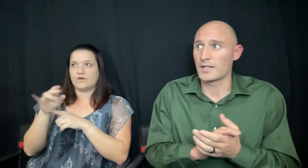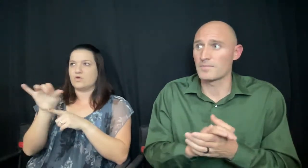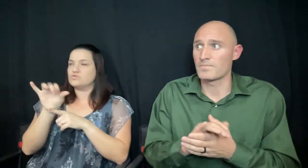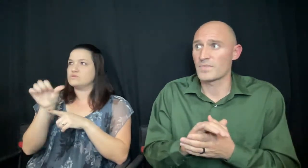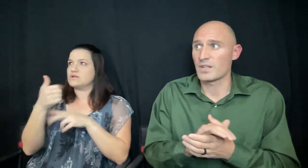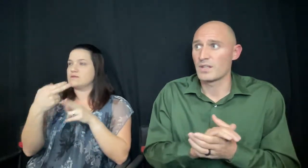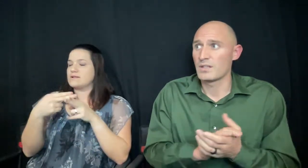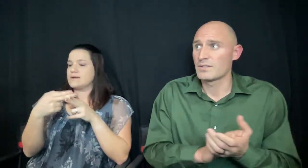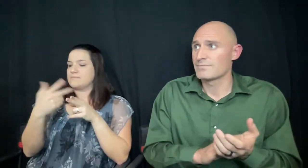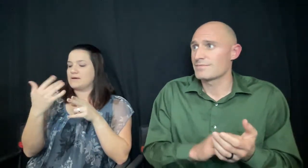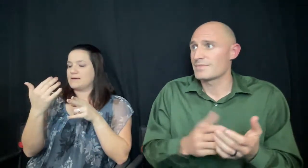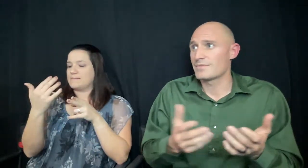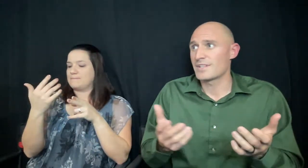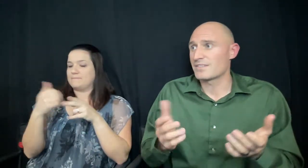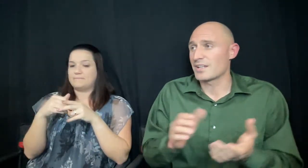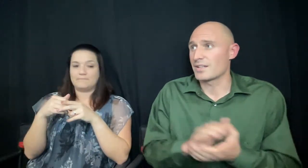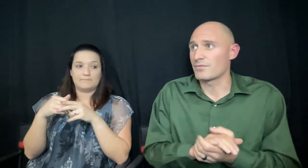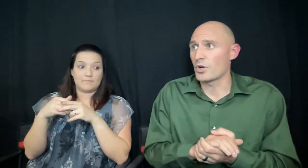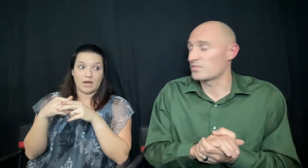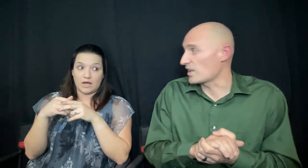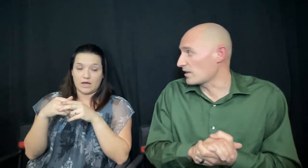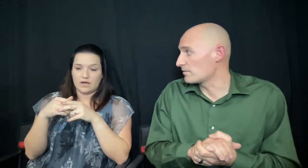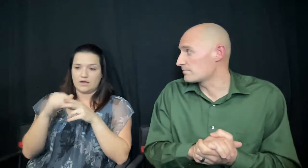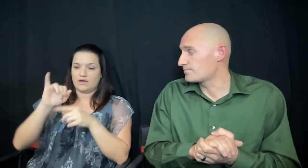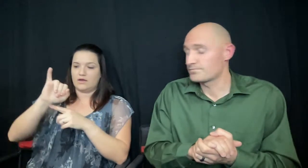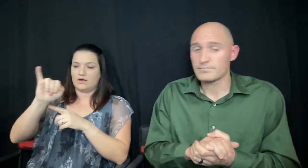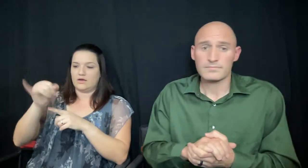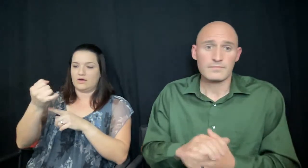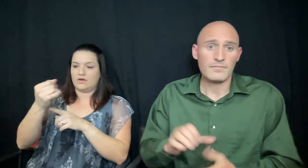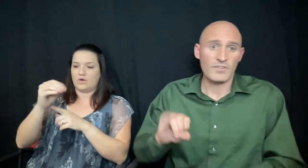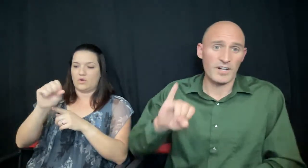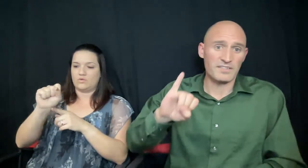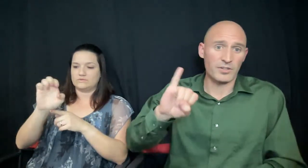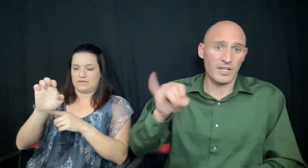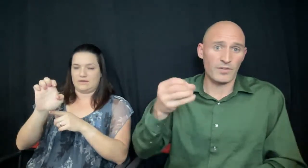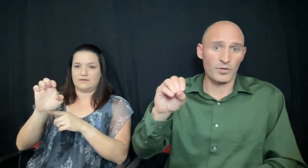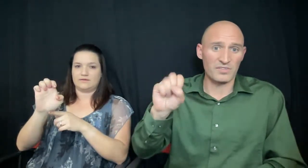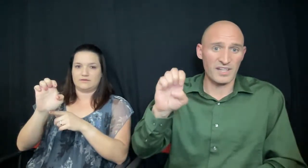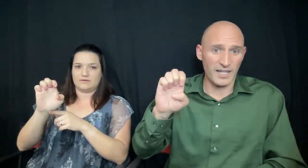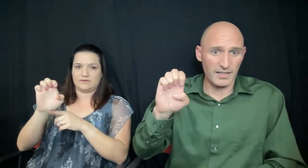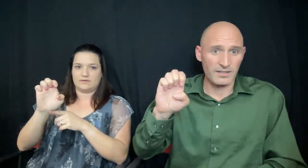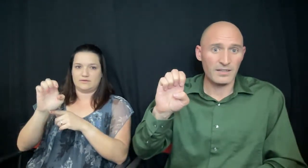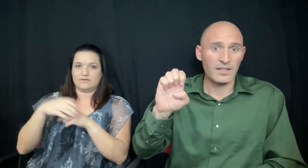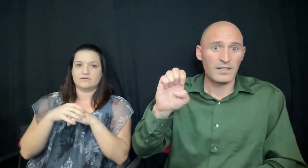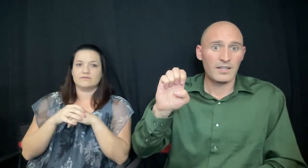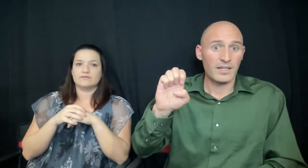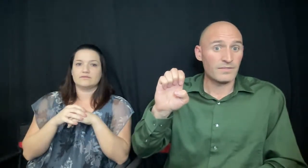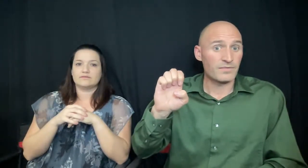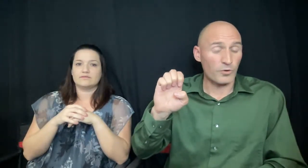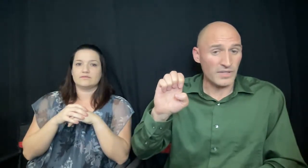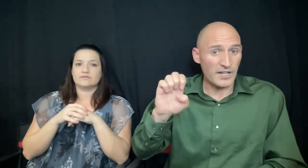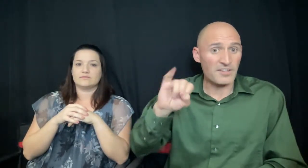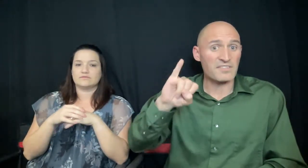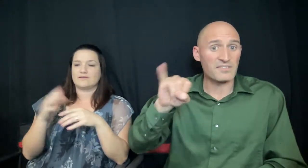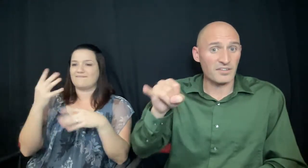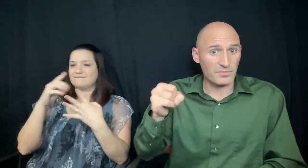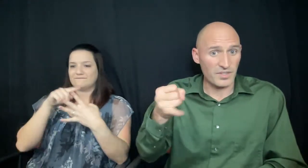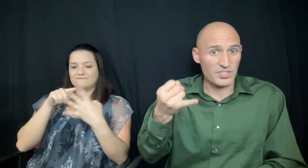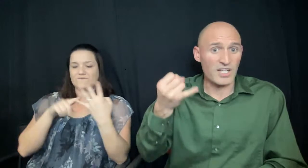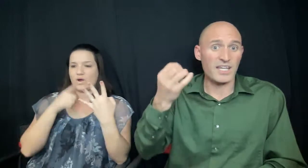also let's say Jose, right? So you have Jose, 4 letters. It starts with a J,